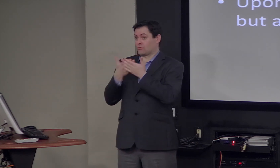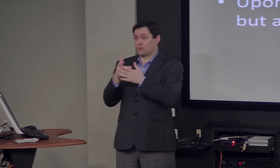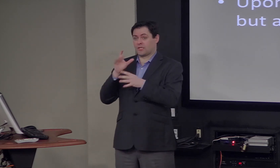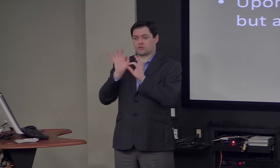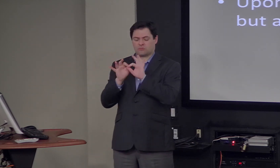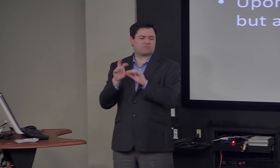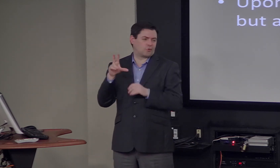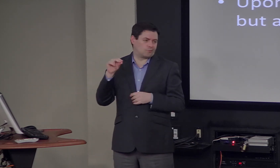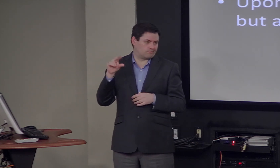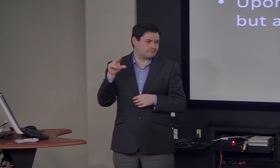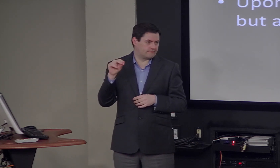interpreters.